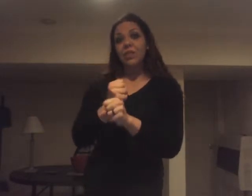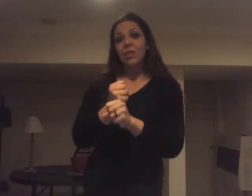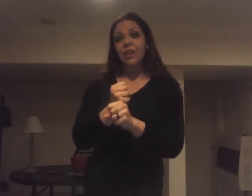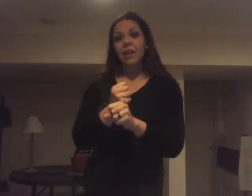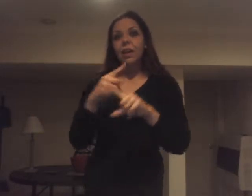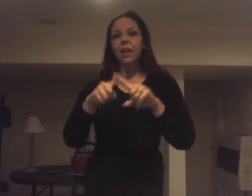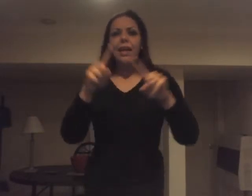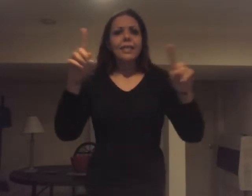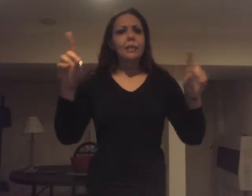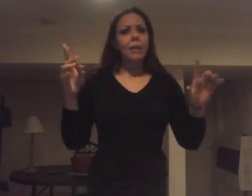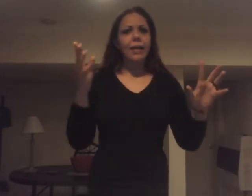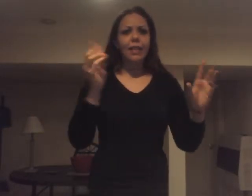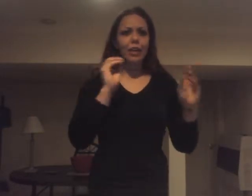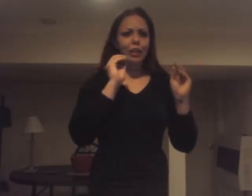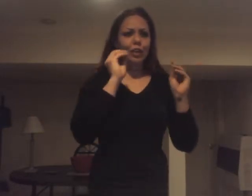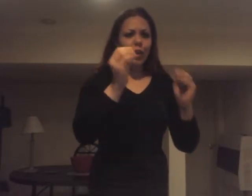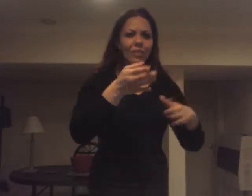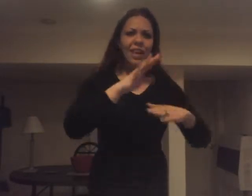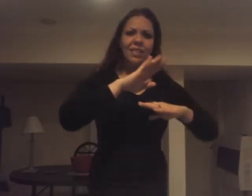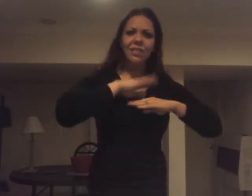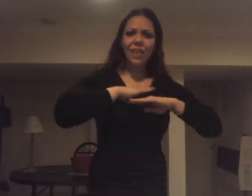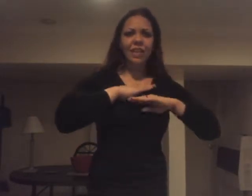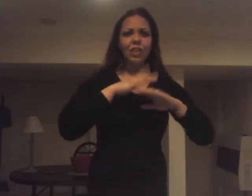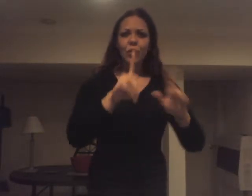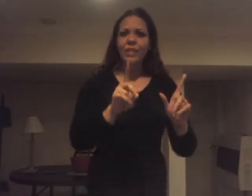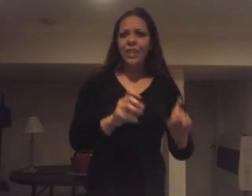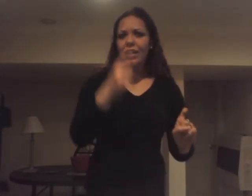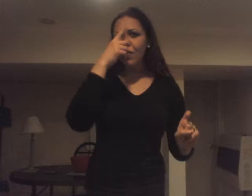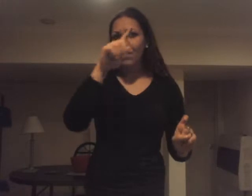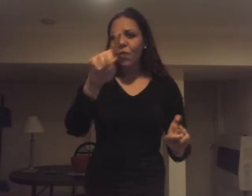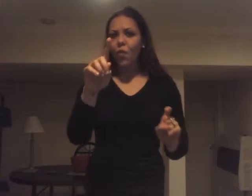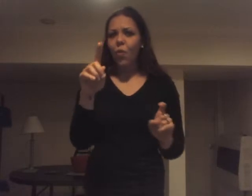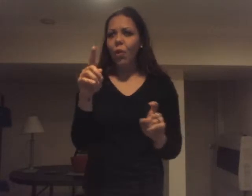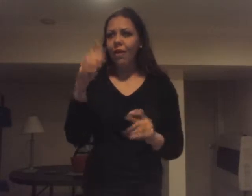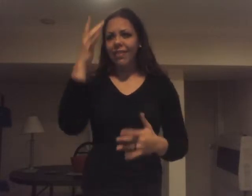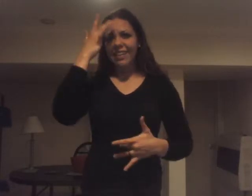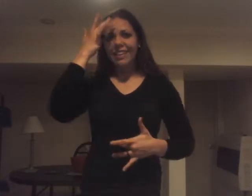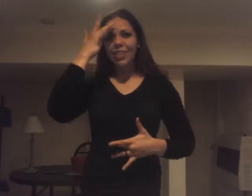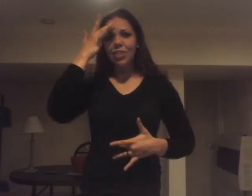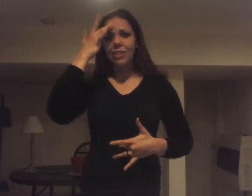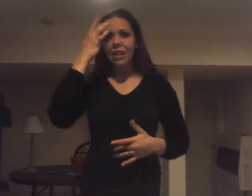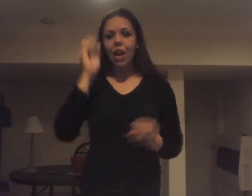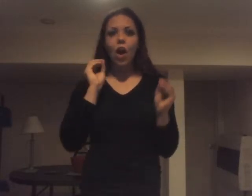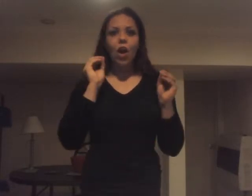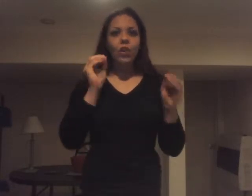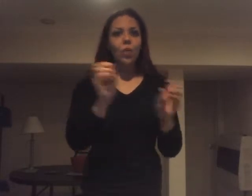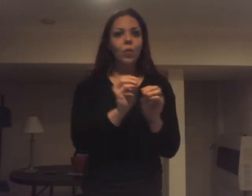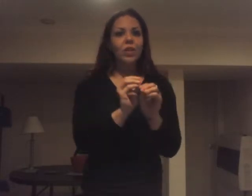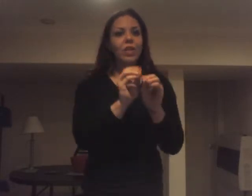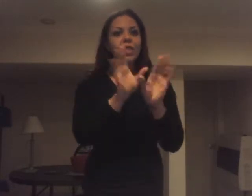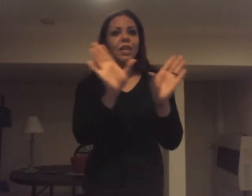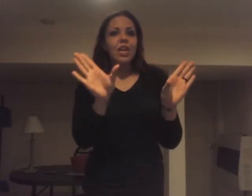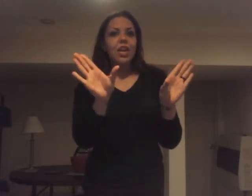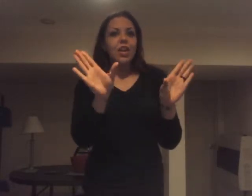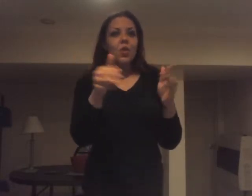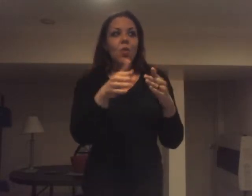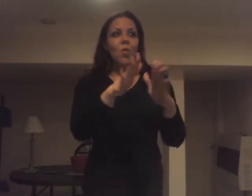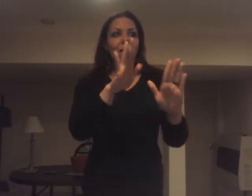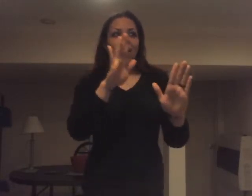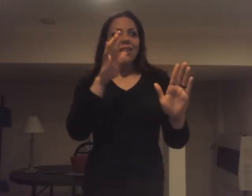medical test for this condition, no clear way of deciding whether or not a child is suffering